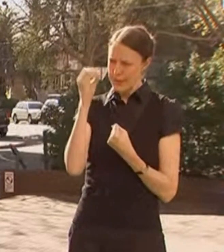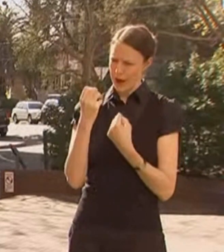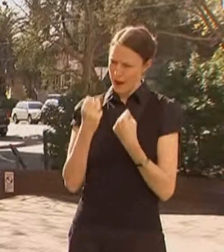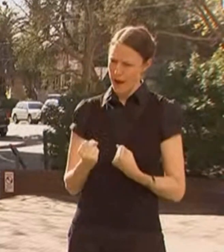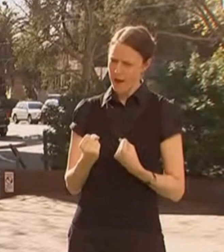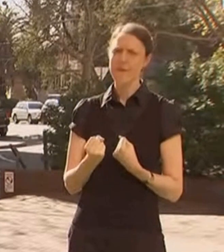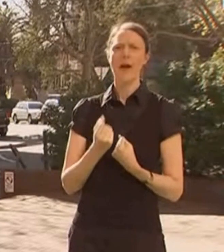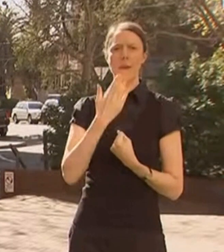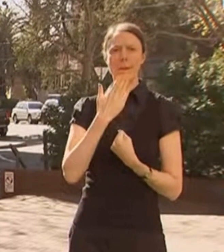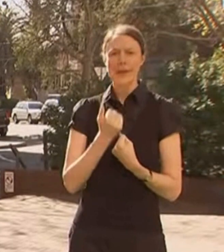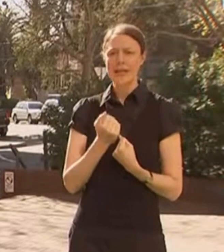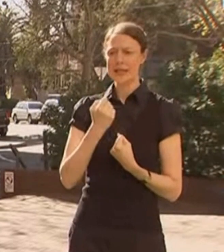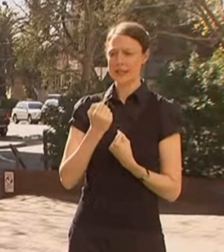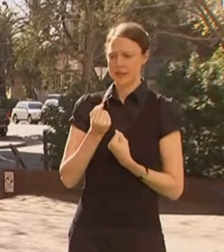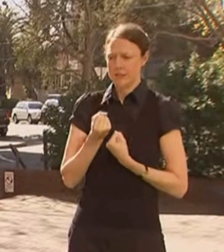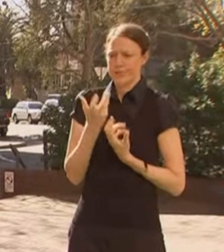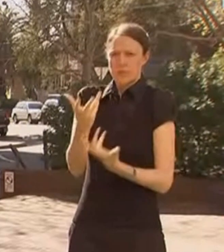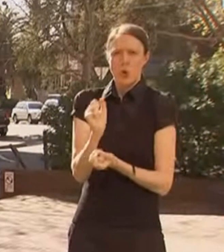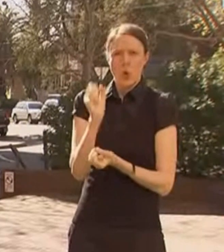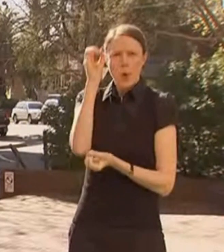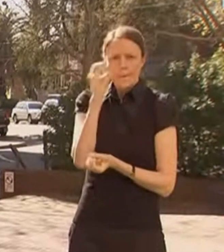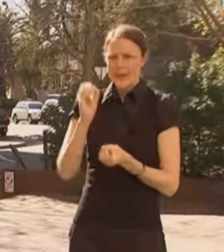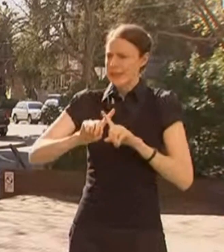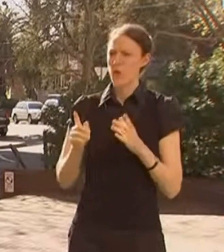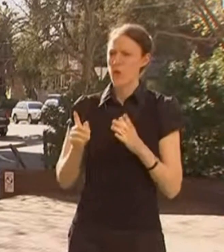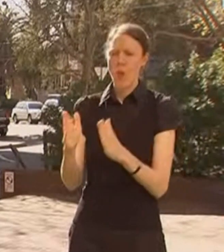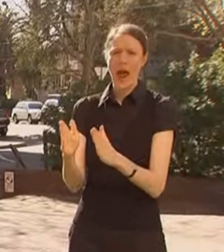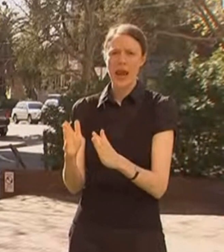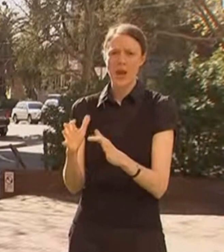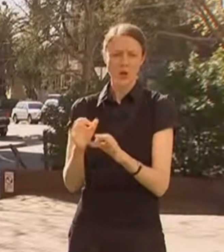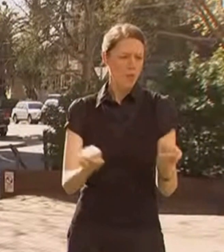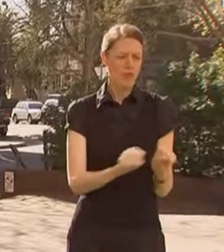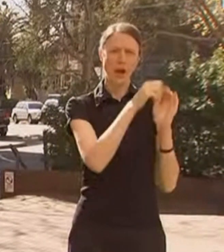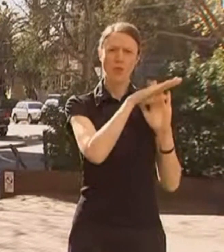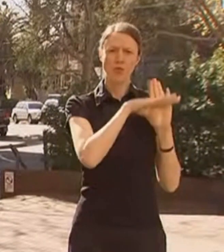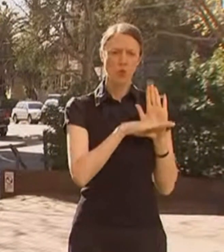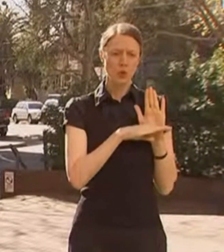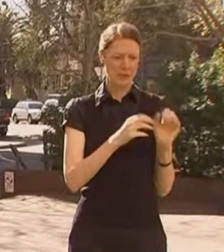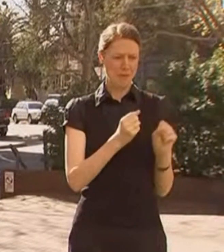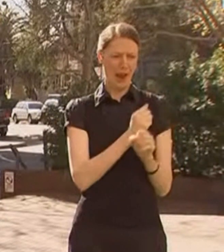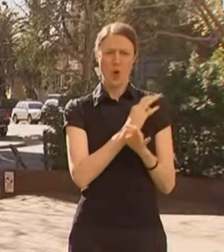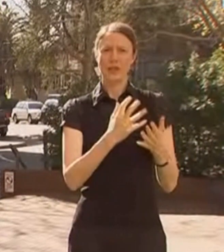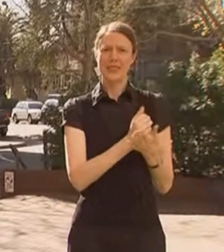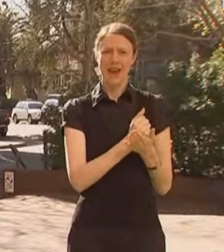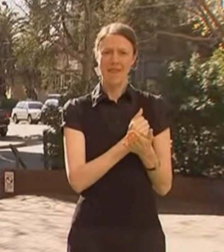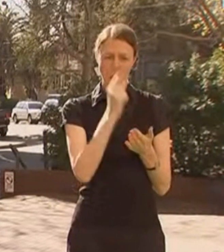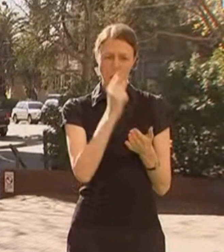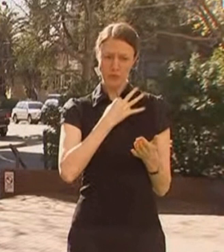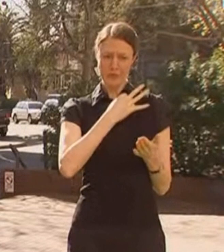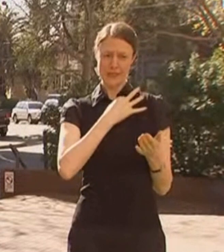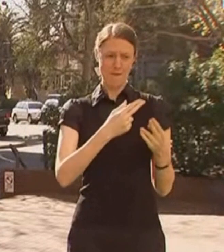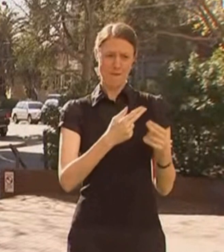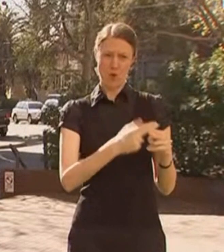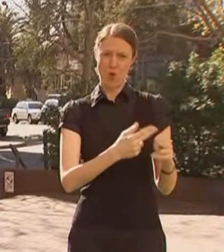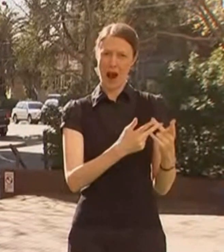a COVID-safe way. Clearly, that is not the intention of what's happening tomorrow, irrespective of the issue. And I also, again, make